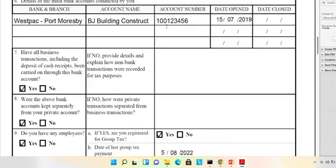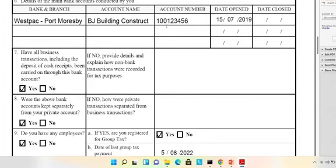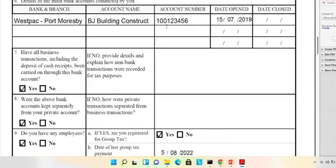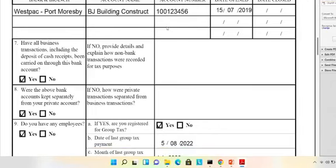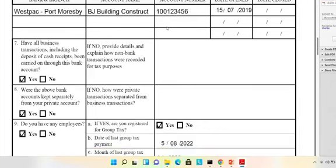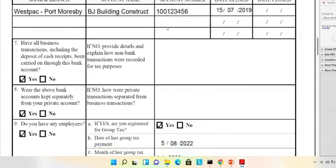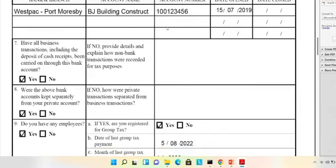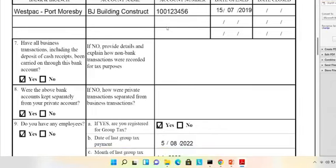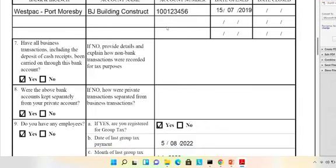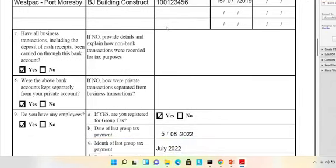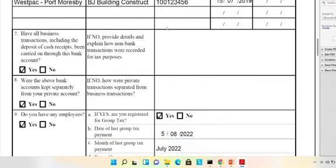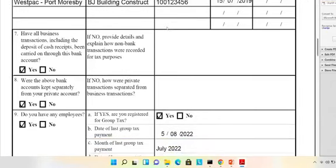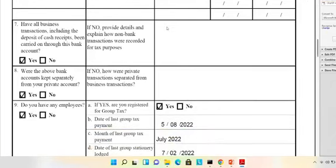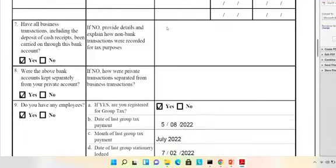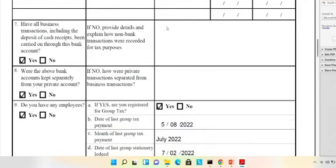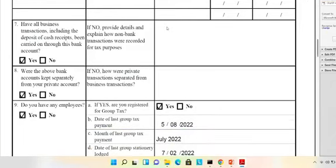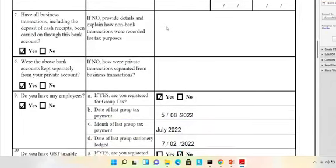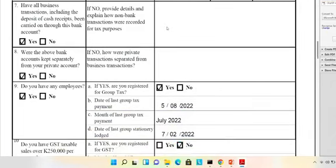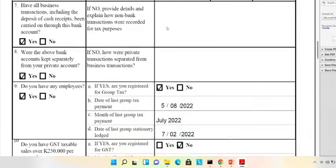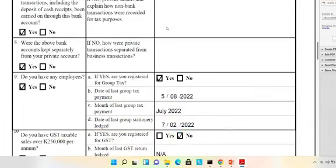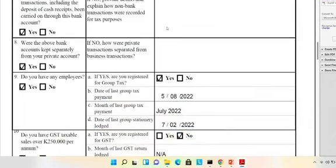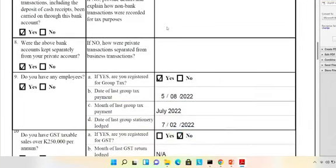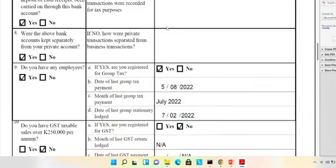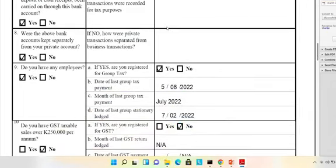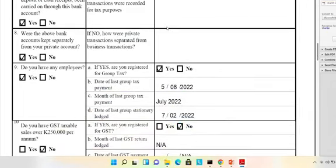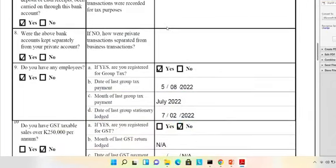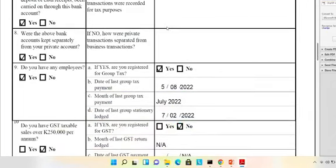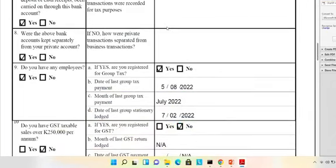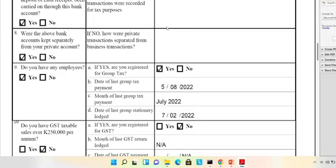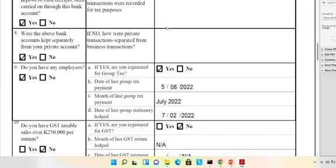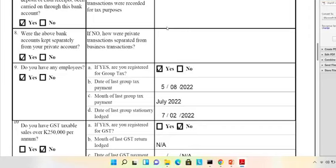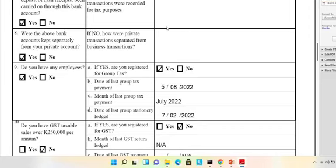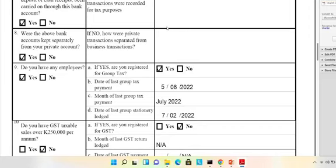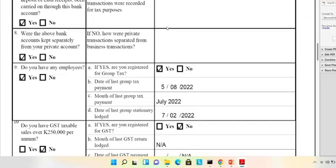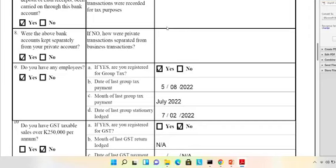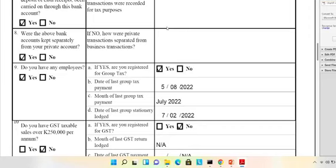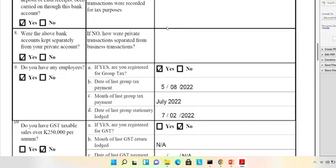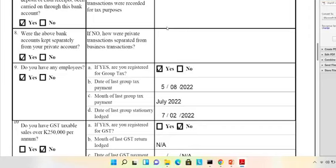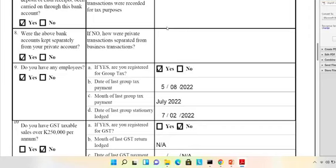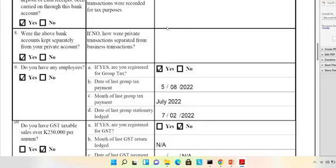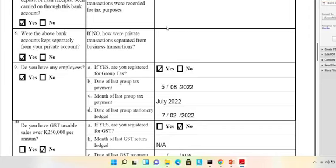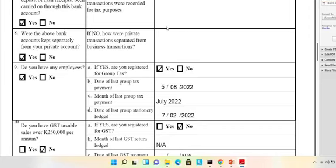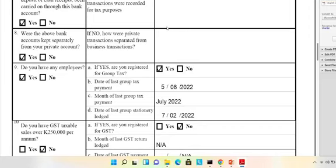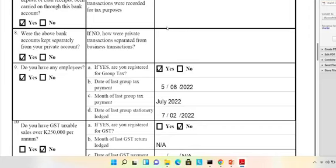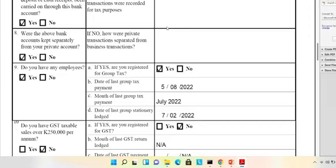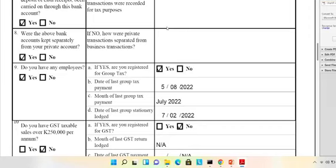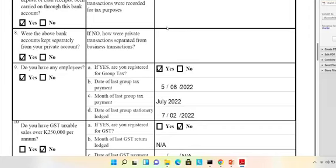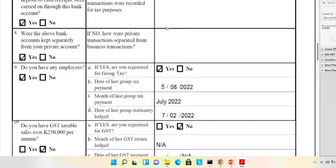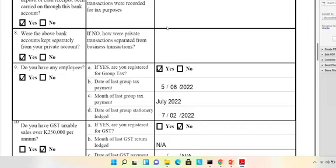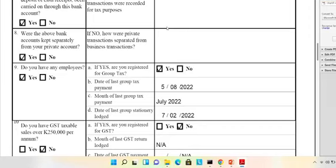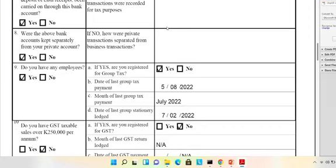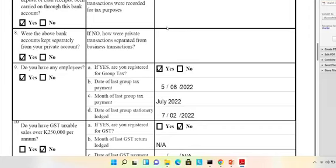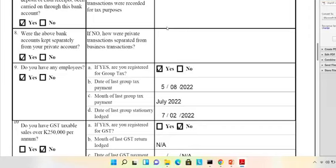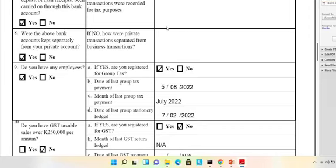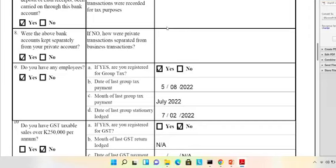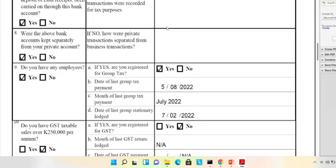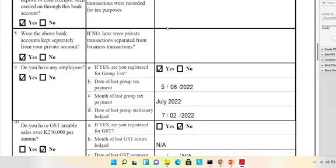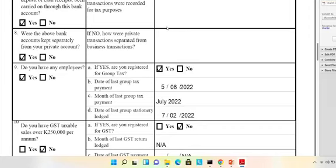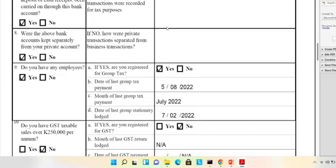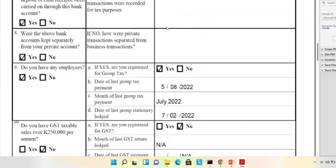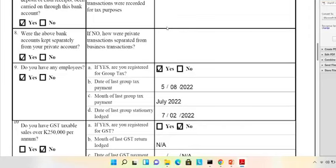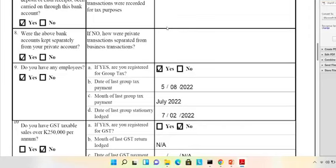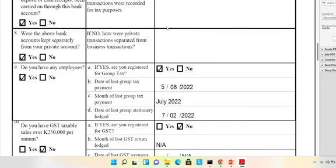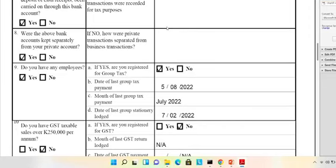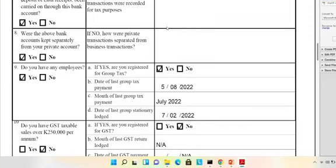the rest of the questions asking if the business transactions are done through that bank